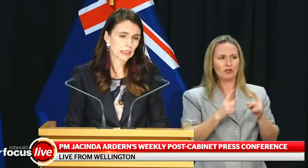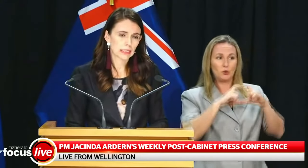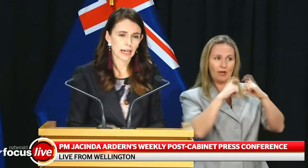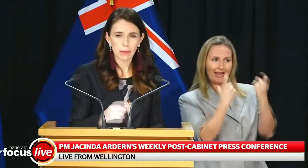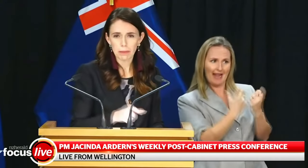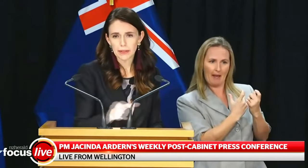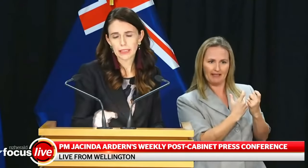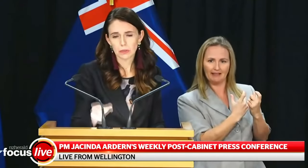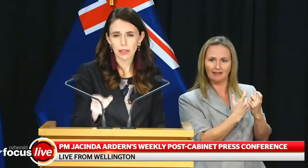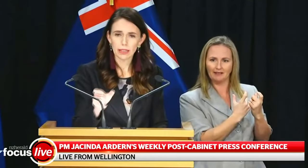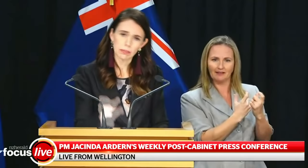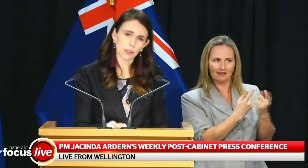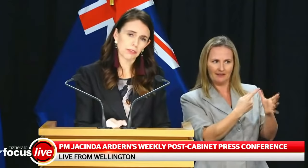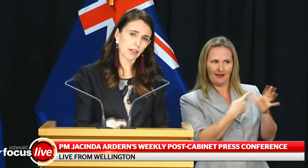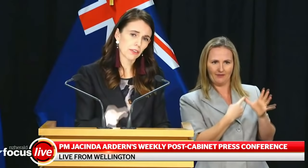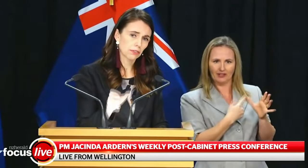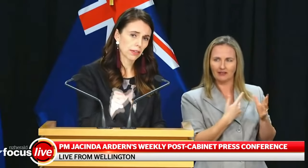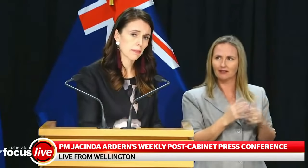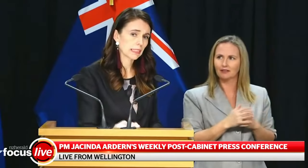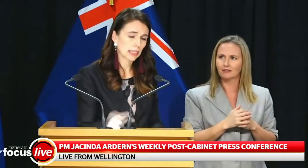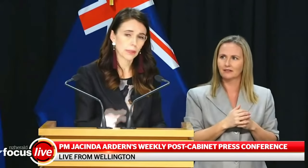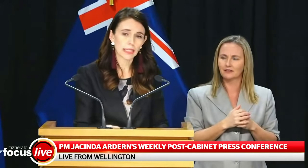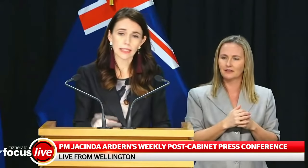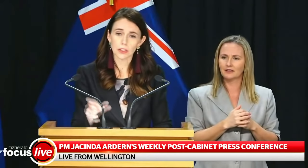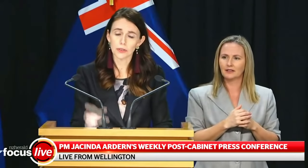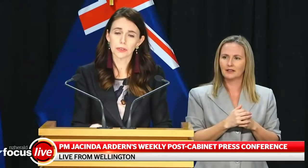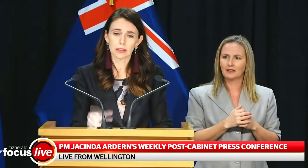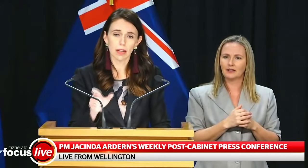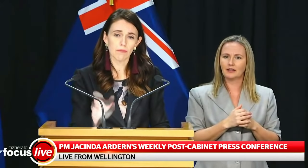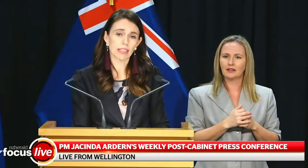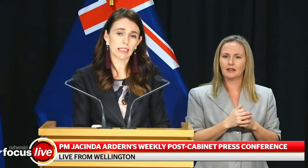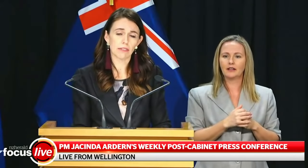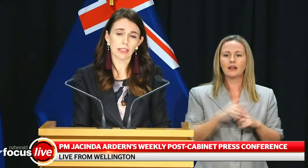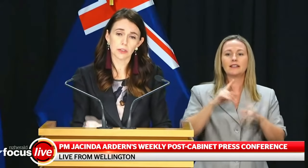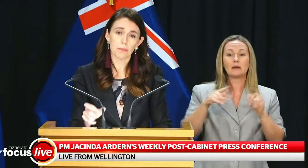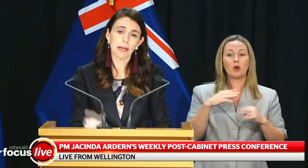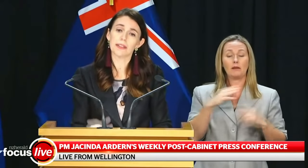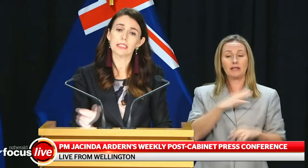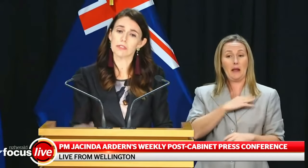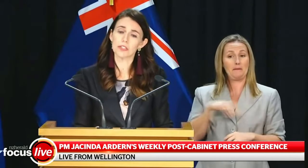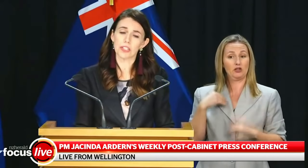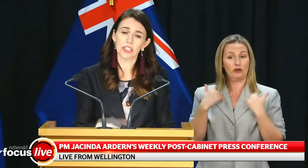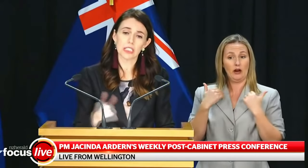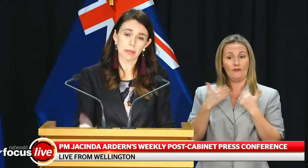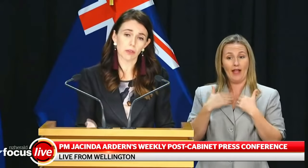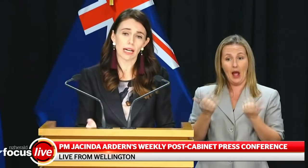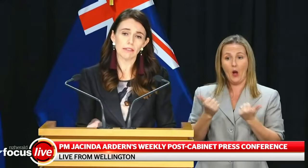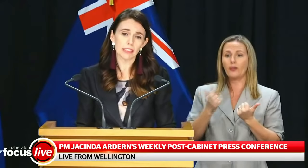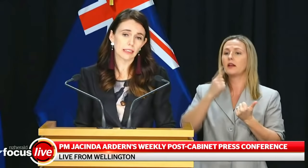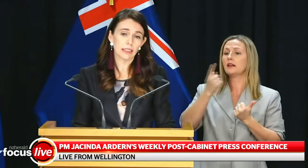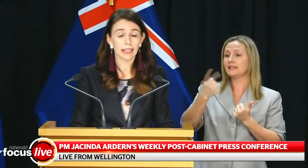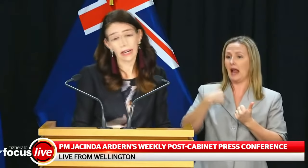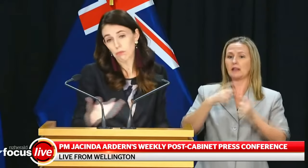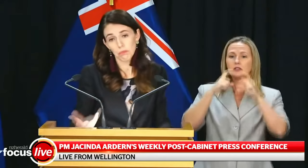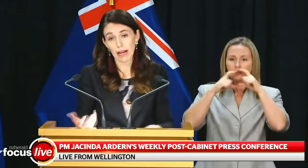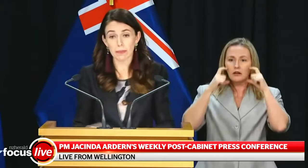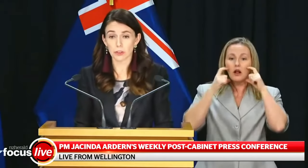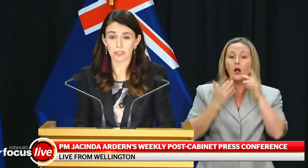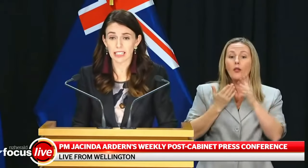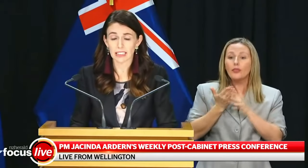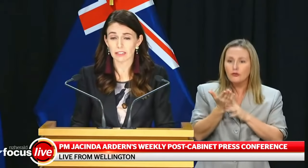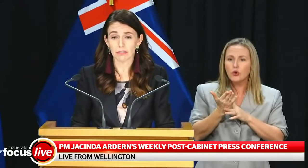for instance, there have been periods where the Ministry of Health have recommended that we use face coverings through periods of restrictions, but not after.